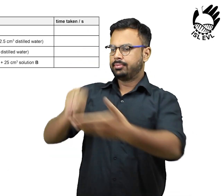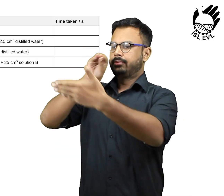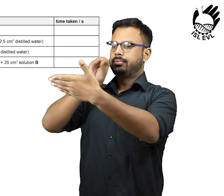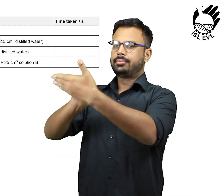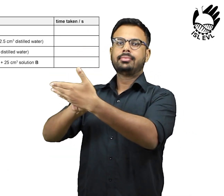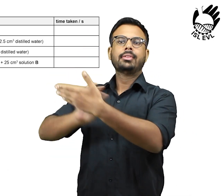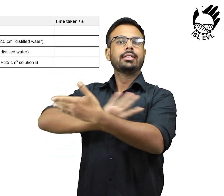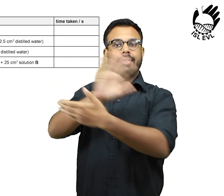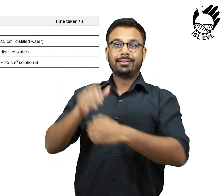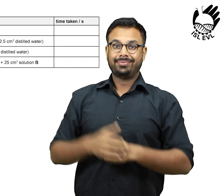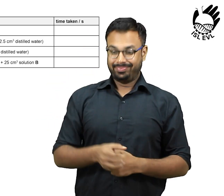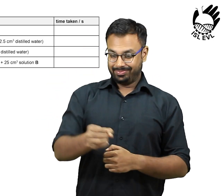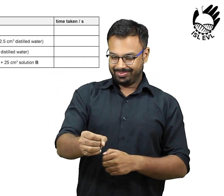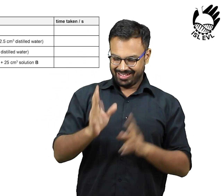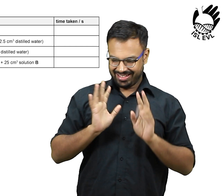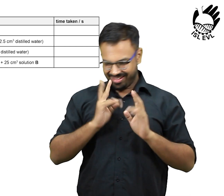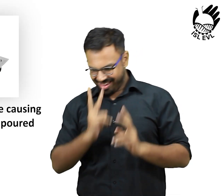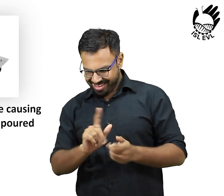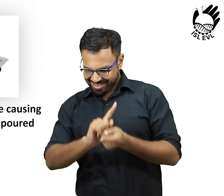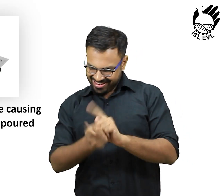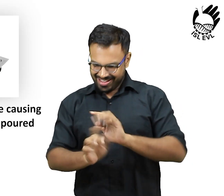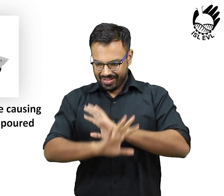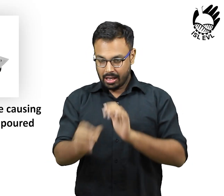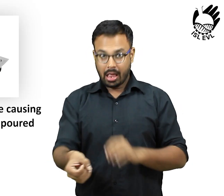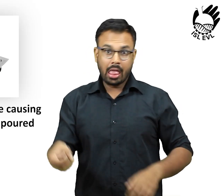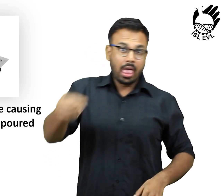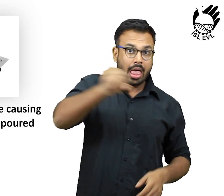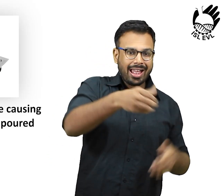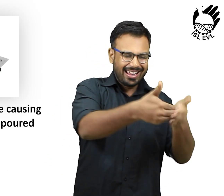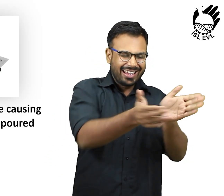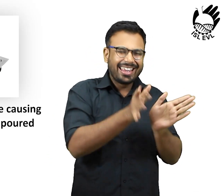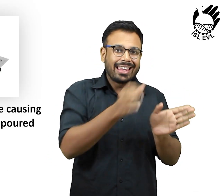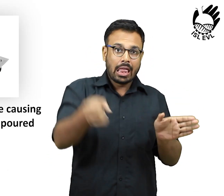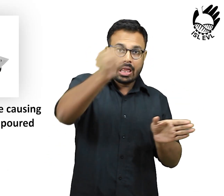When there is color change, the mixture should suddenly go blue-black.